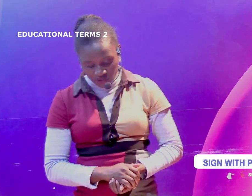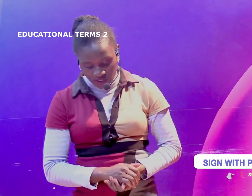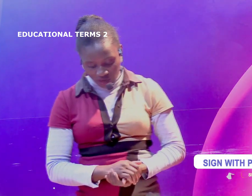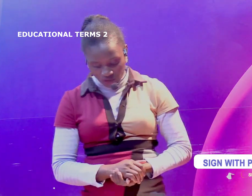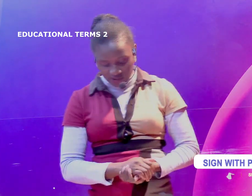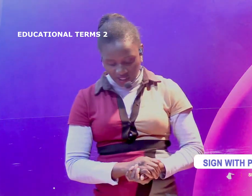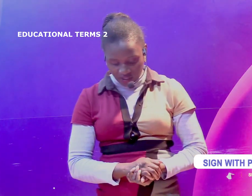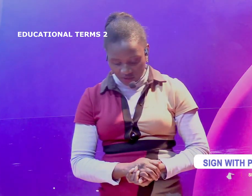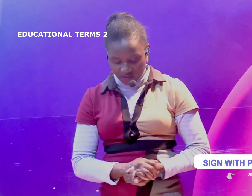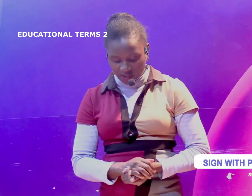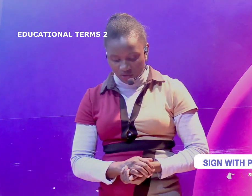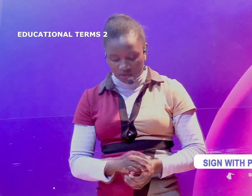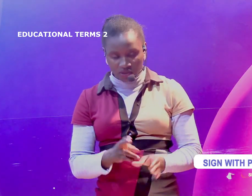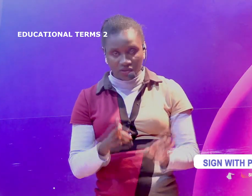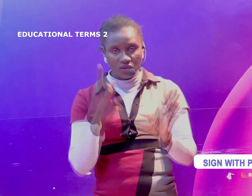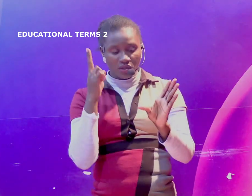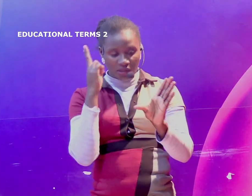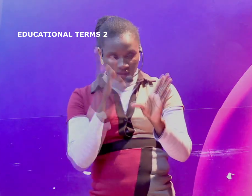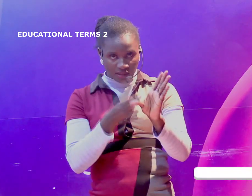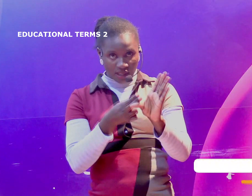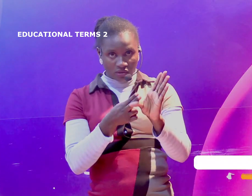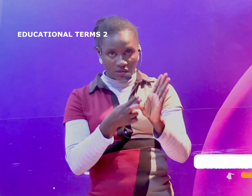do we sign the word psychology? So psychology,